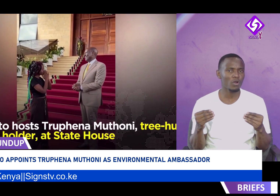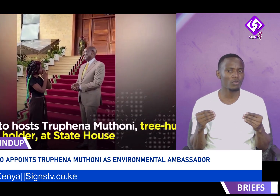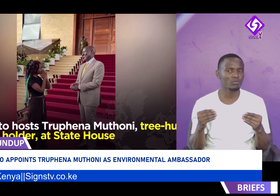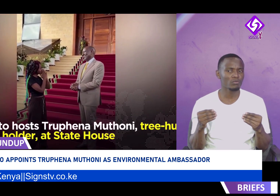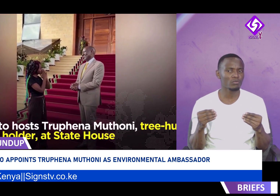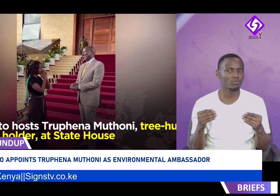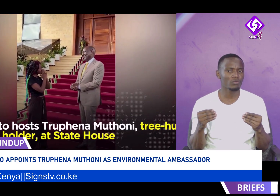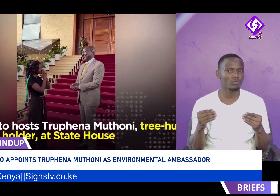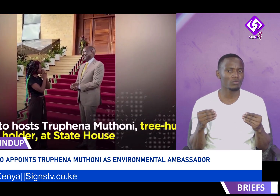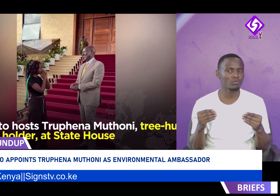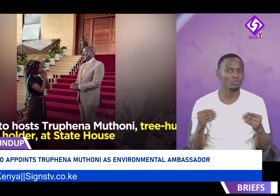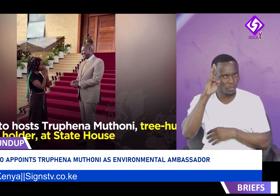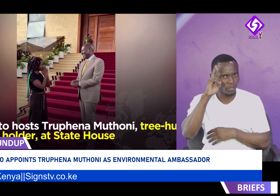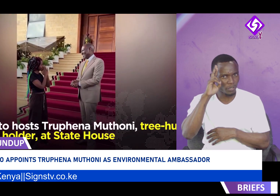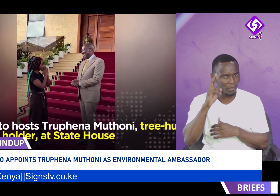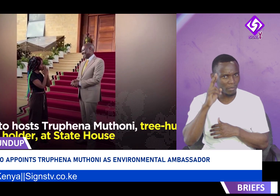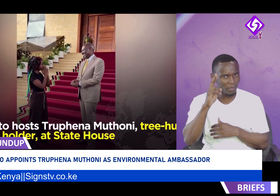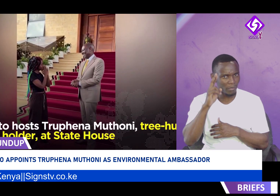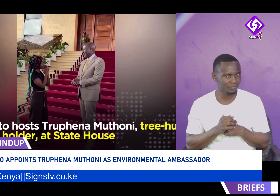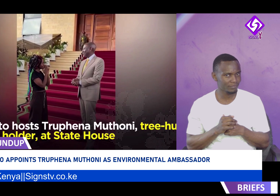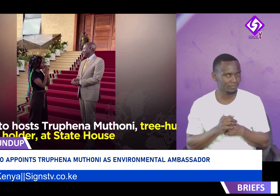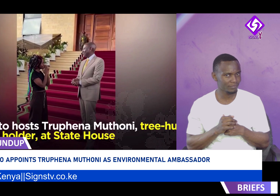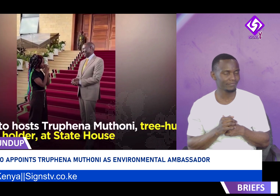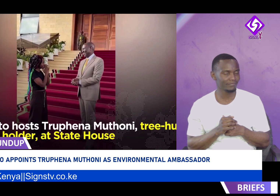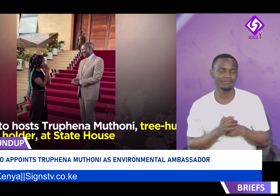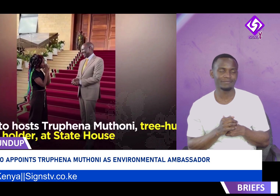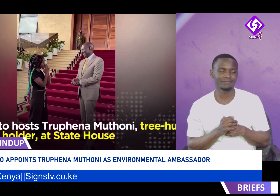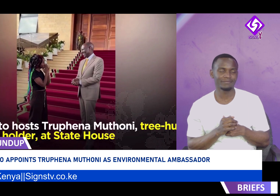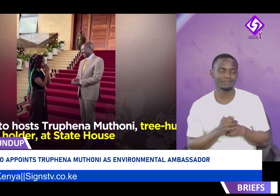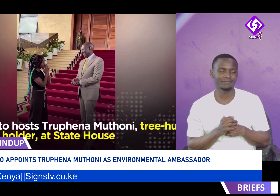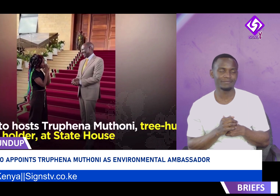My dear. Yes. I do many things.